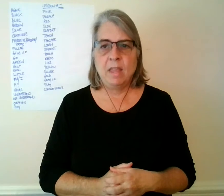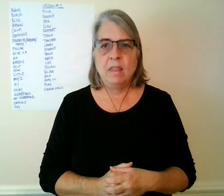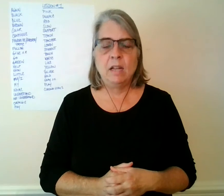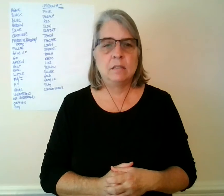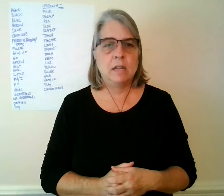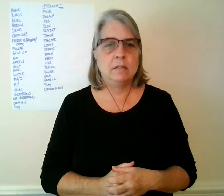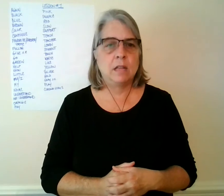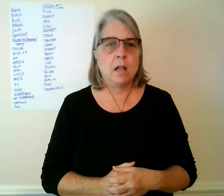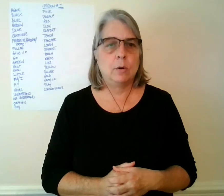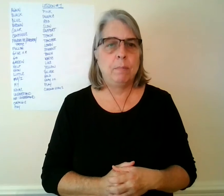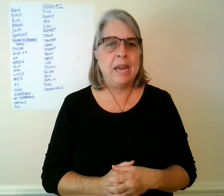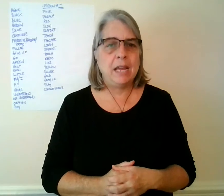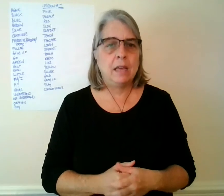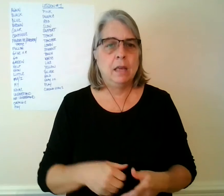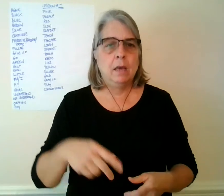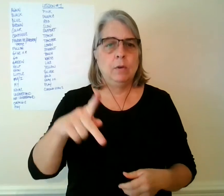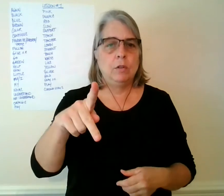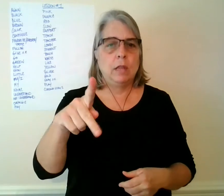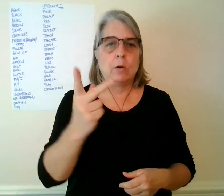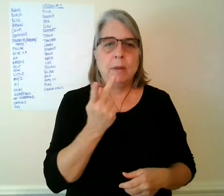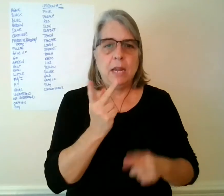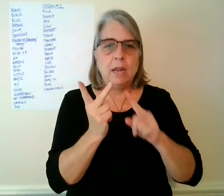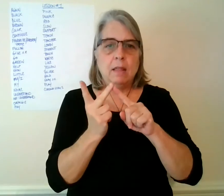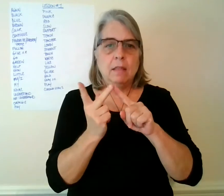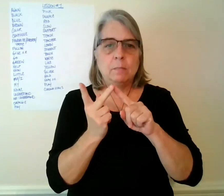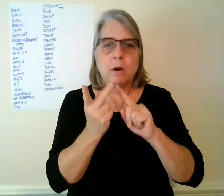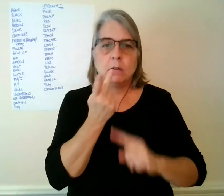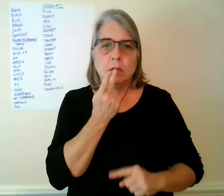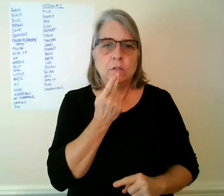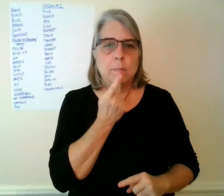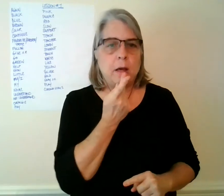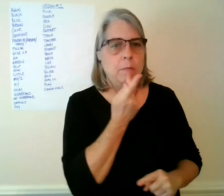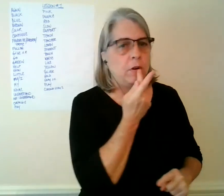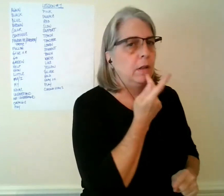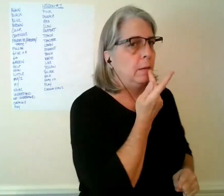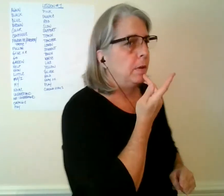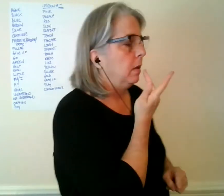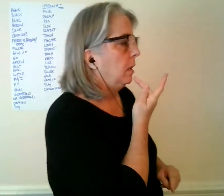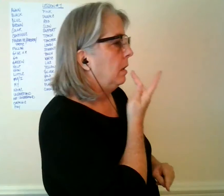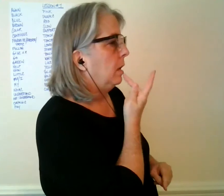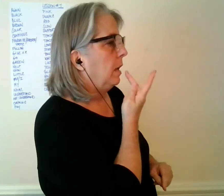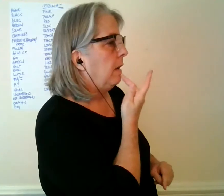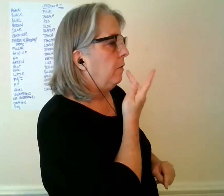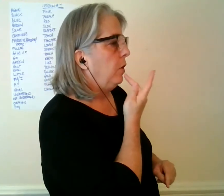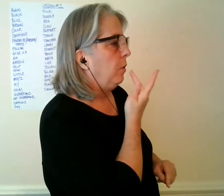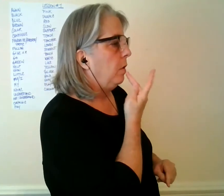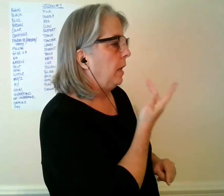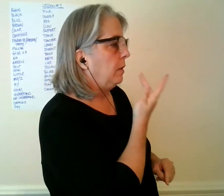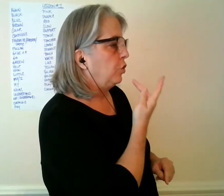The next is the color pink. We do the letter P, and this part touches the bottom of our lip. Again, if you don't like the